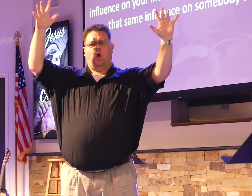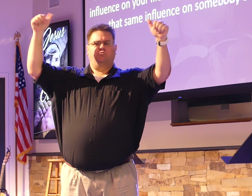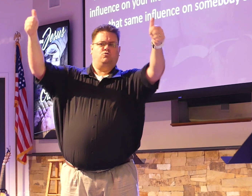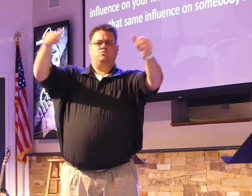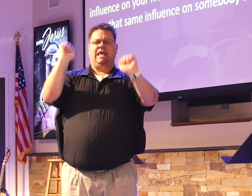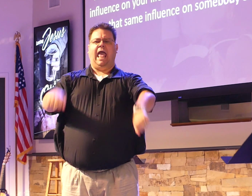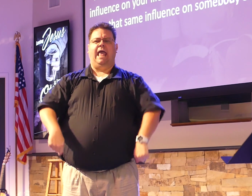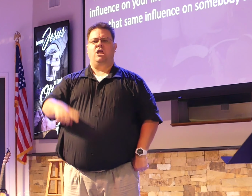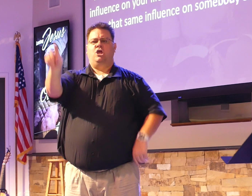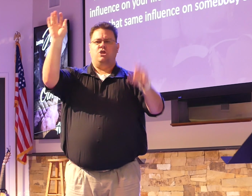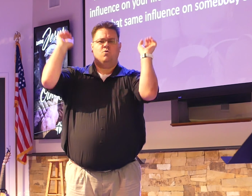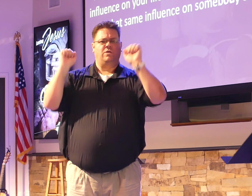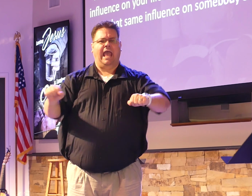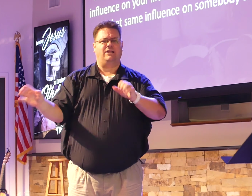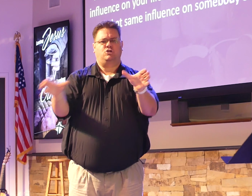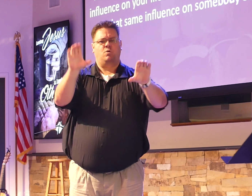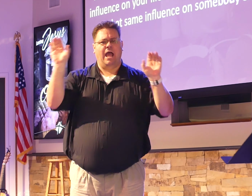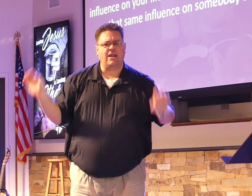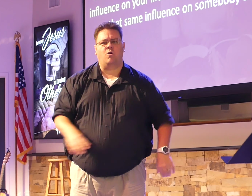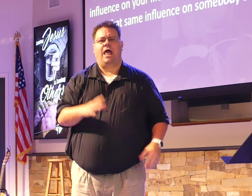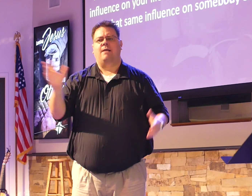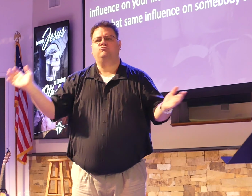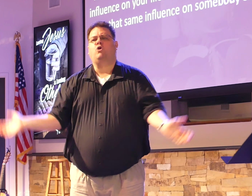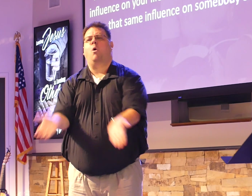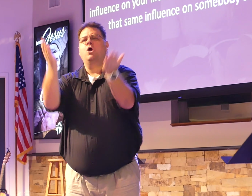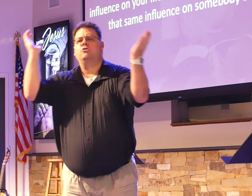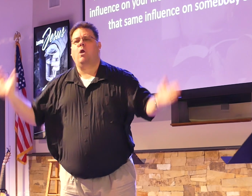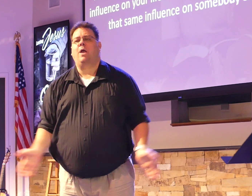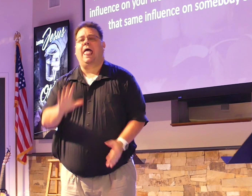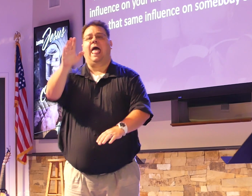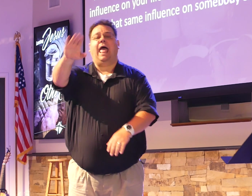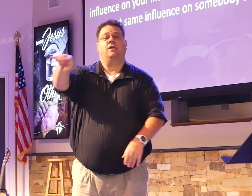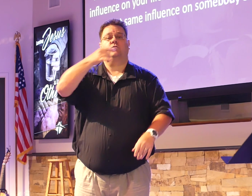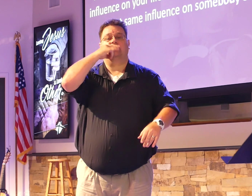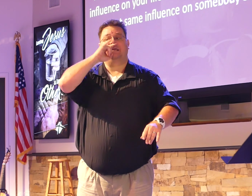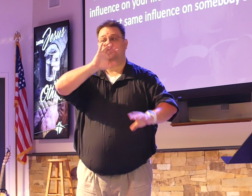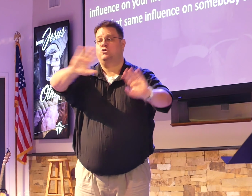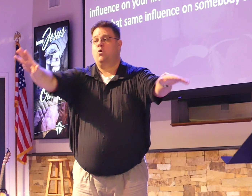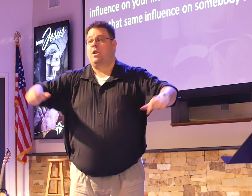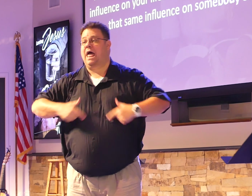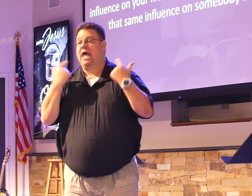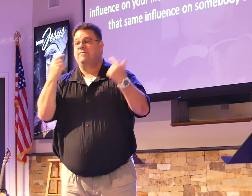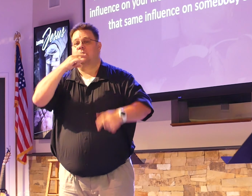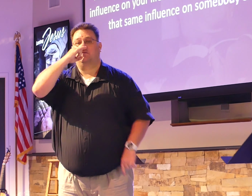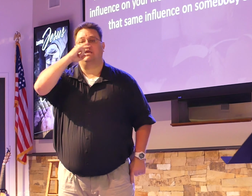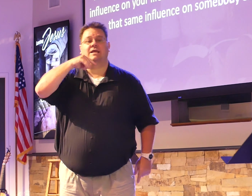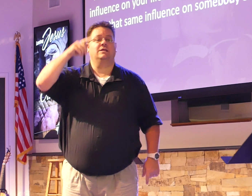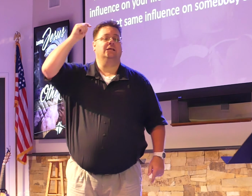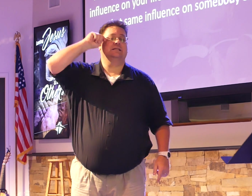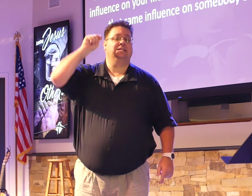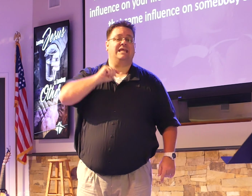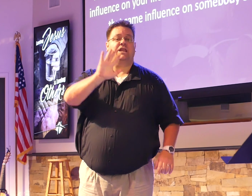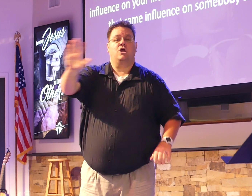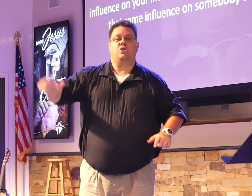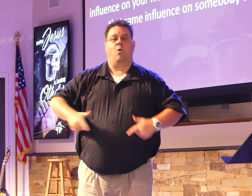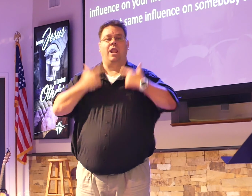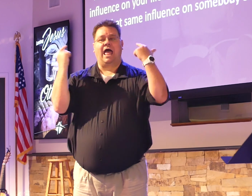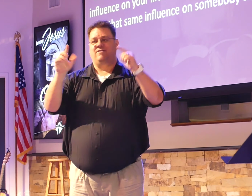can do it. I'm cheering you on. I'm saying, hey, those kids in your life, those teenagers, that niece, that nephew,